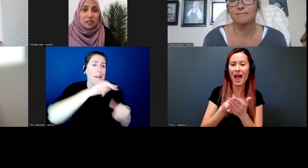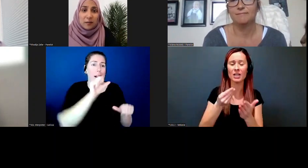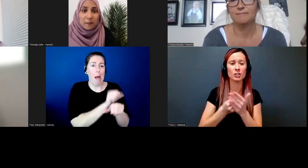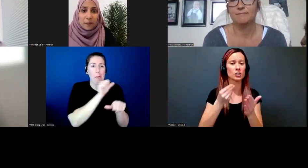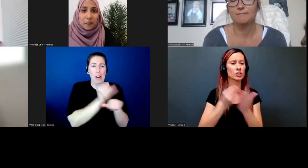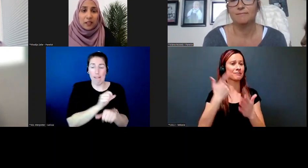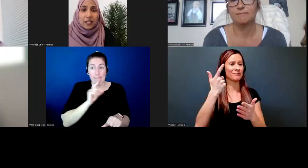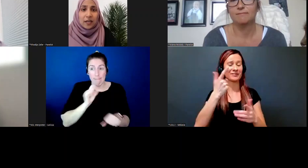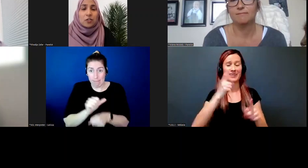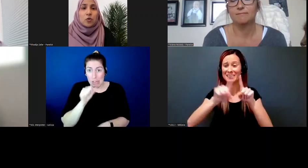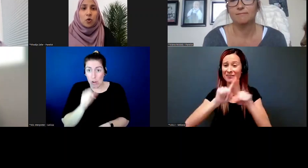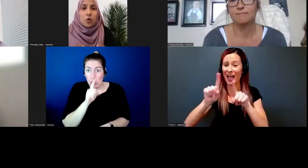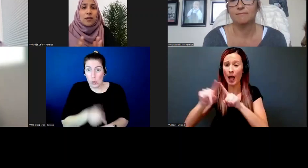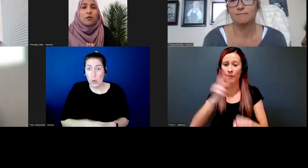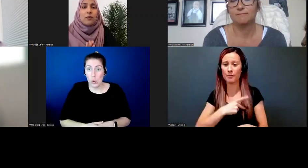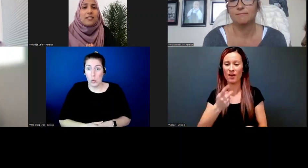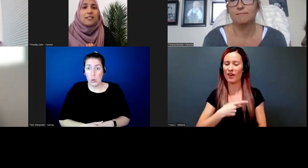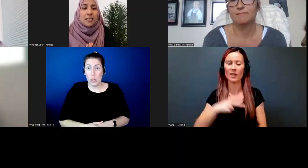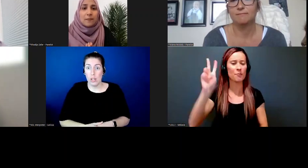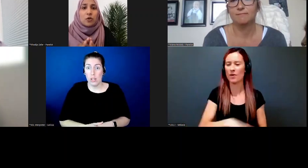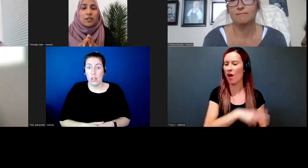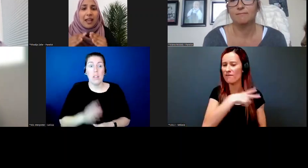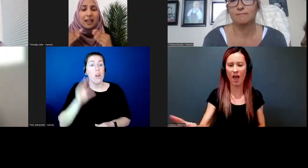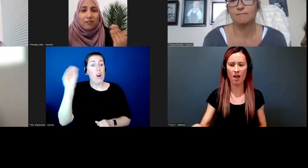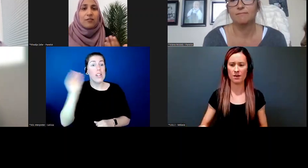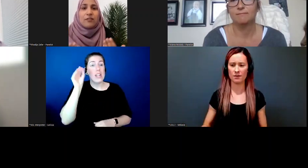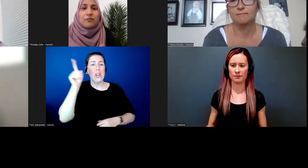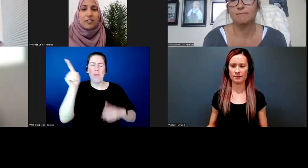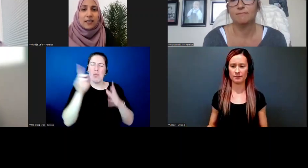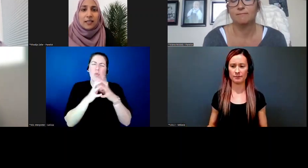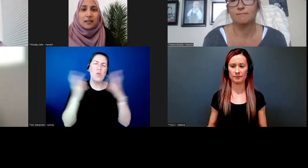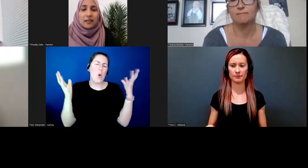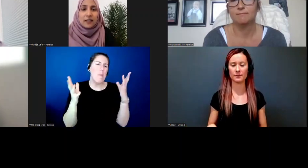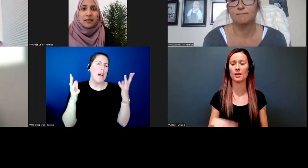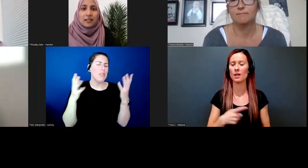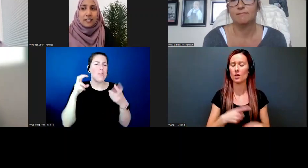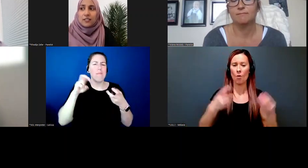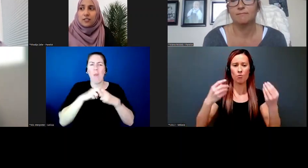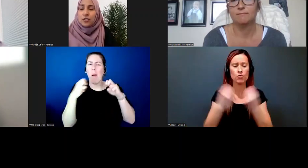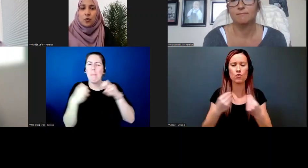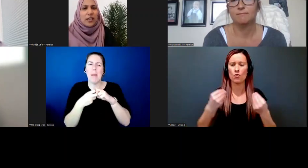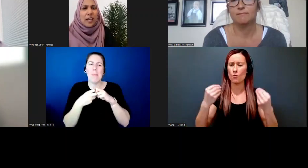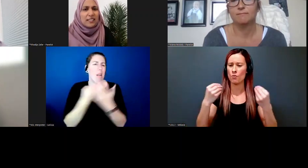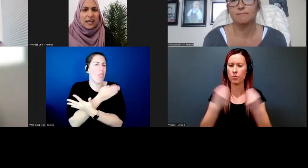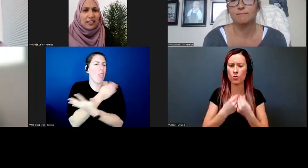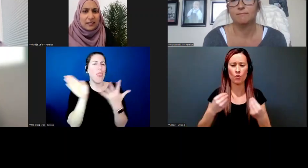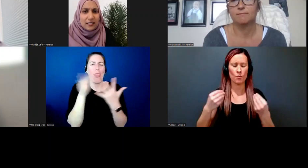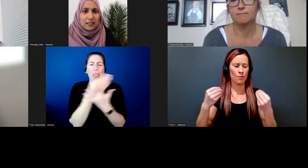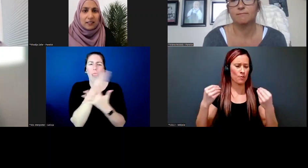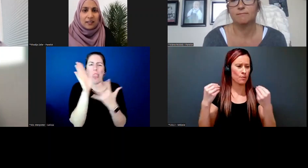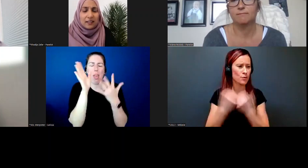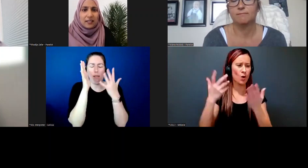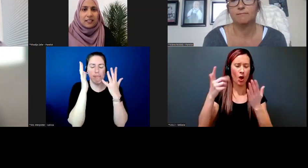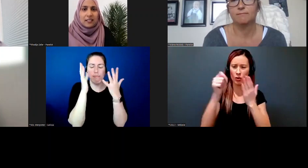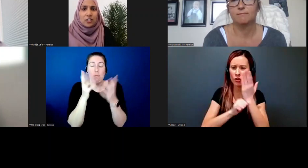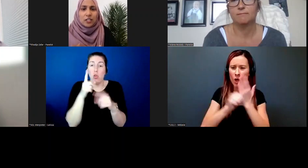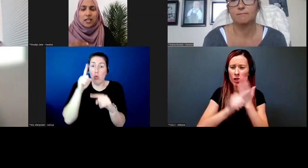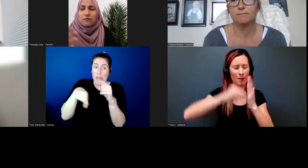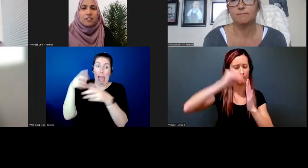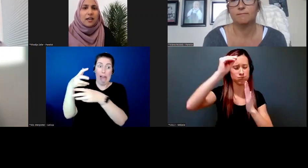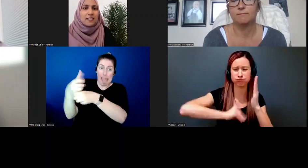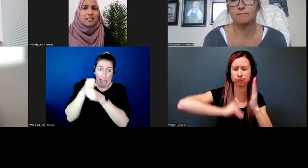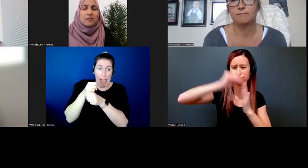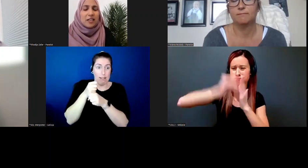not. There are so many red tapes on every funding that you can't get it.